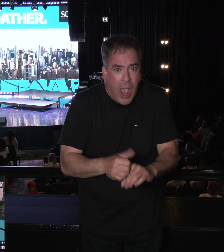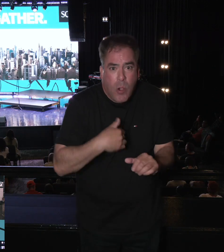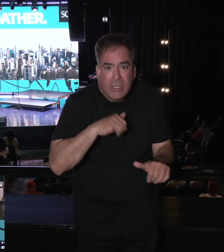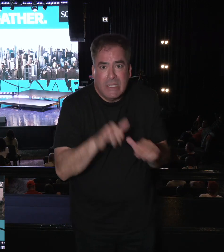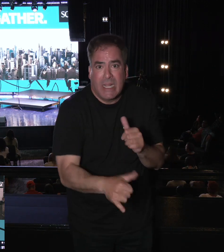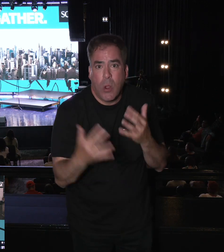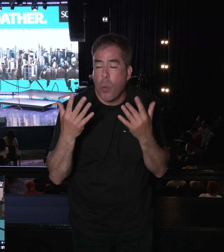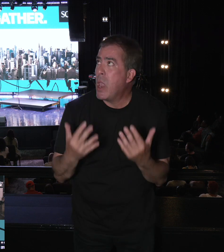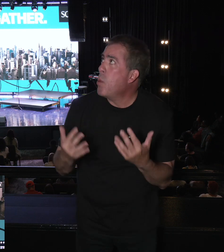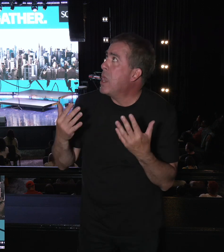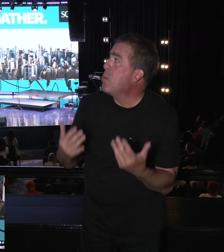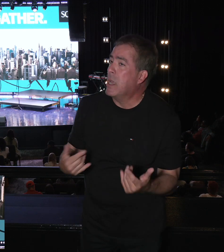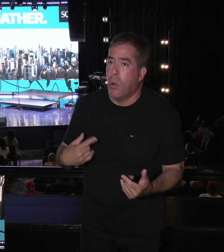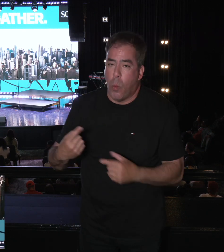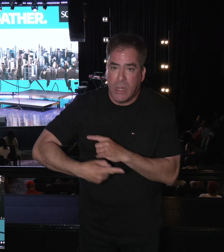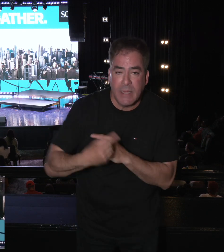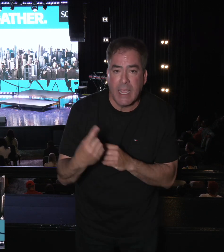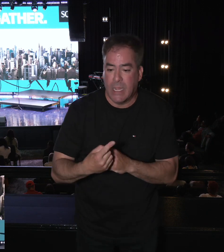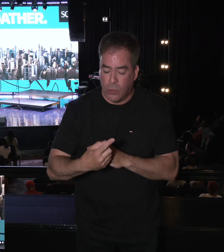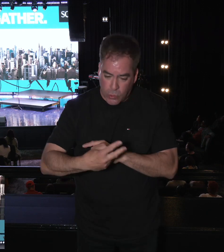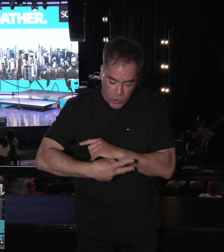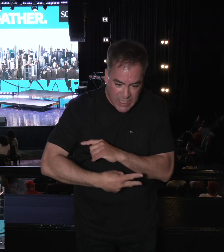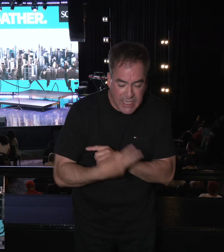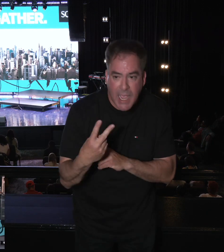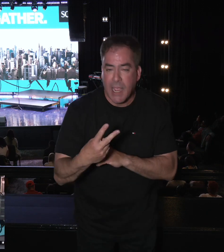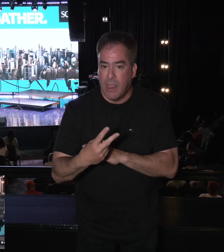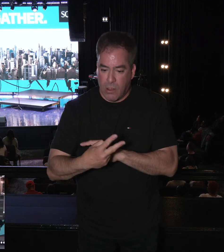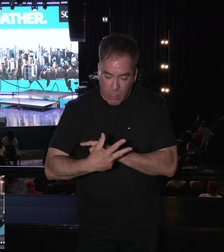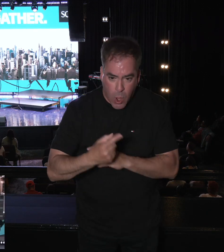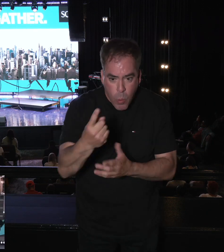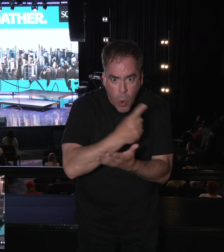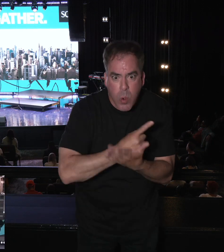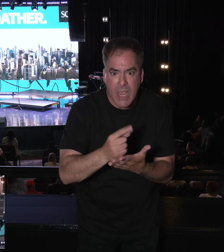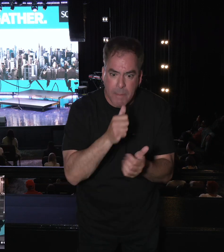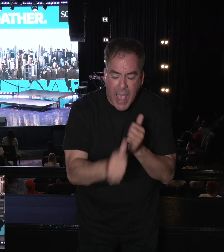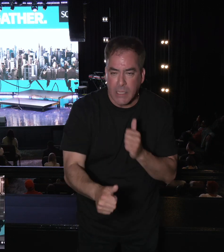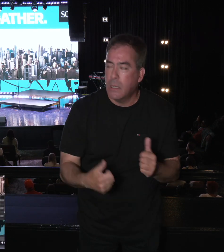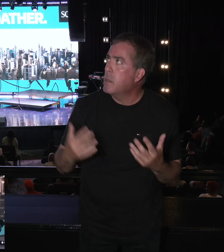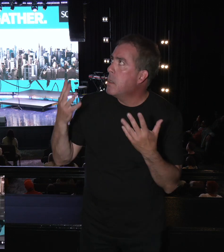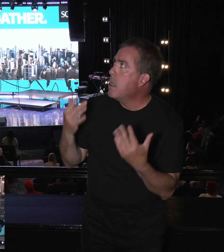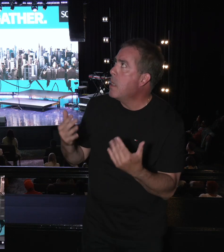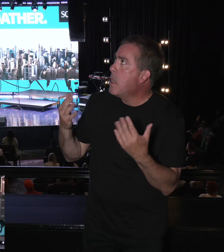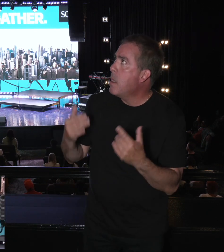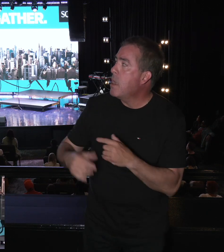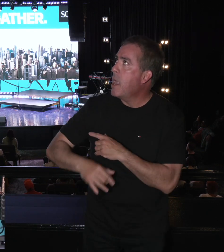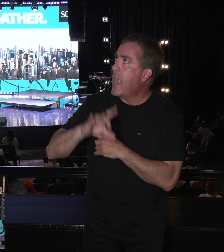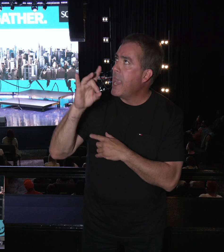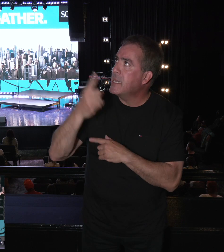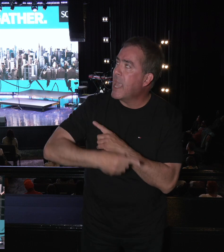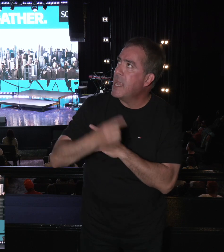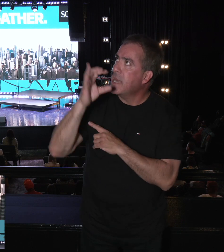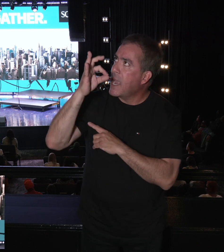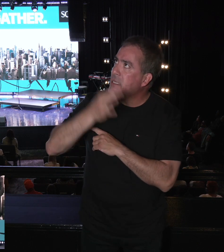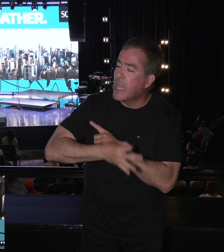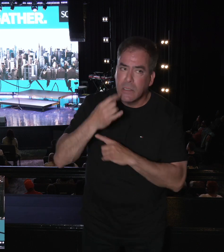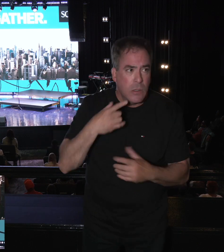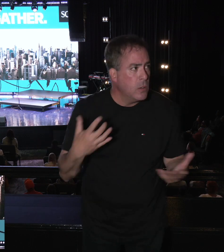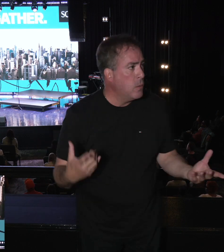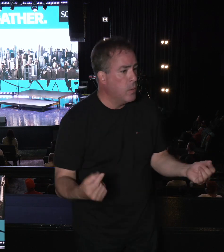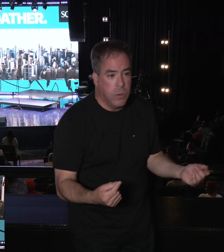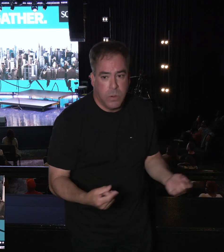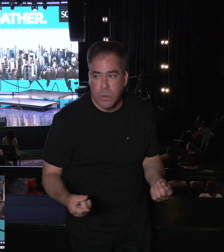you imagine day one goes by and day two goes by and then a week goes by and day eight, day nine, day 10. They're like, what is